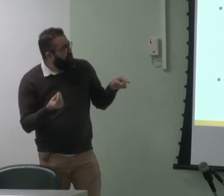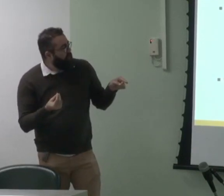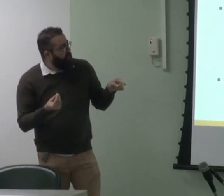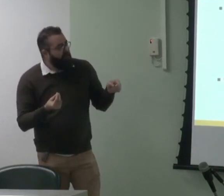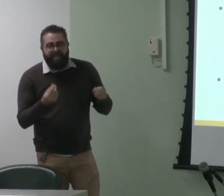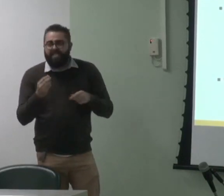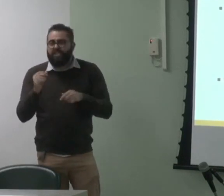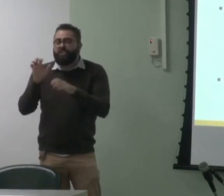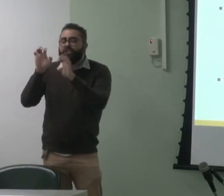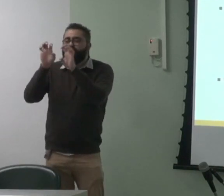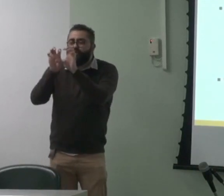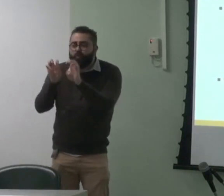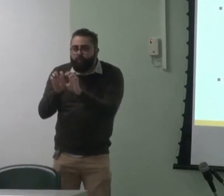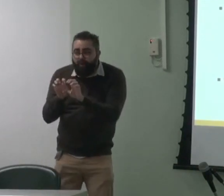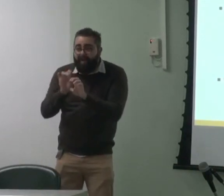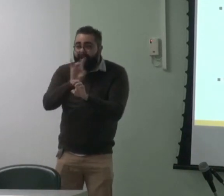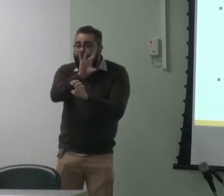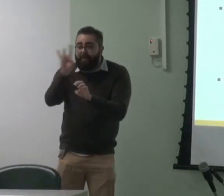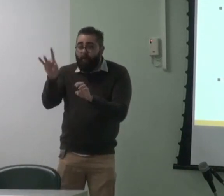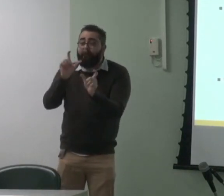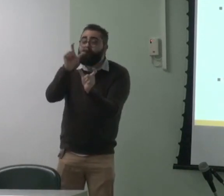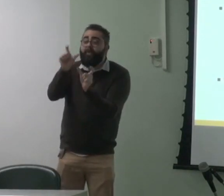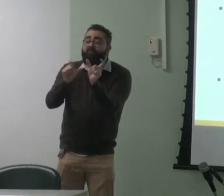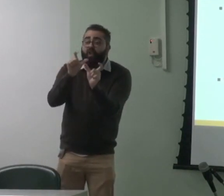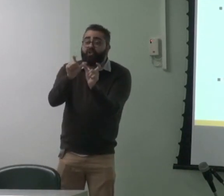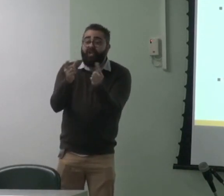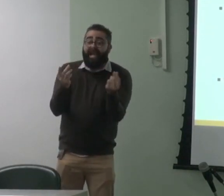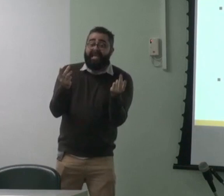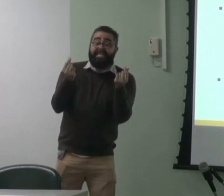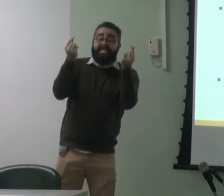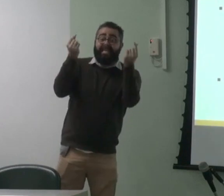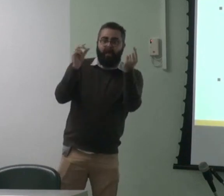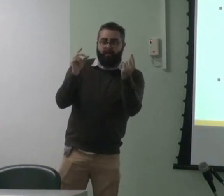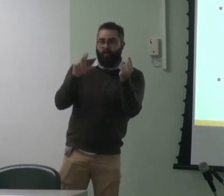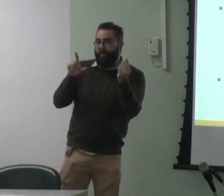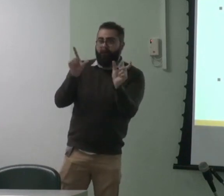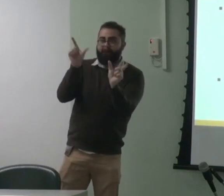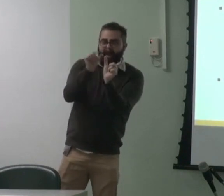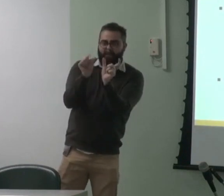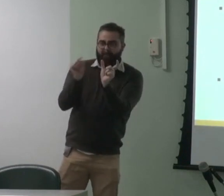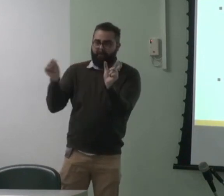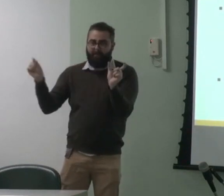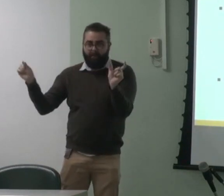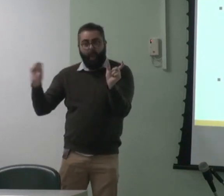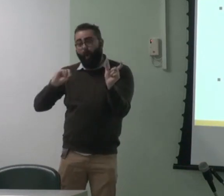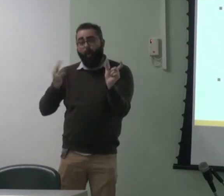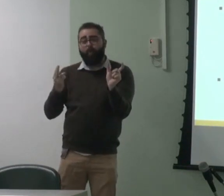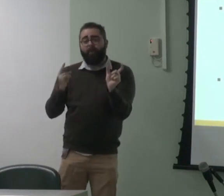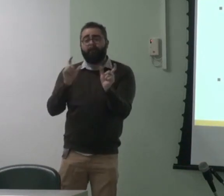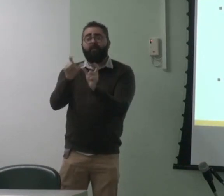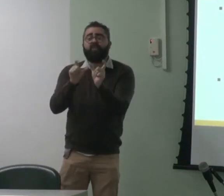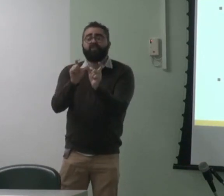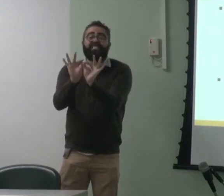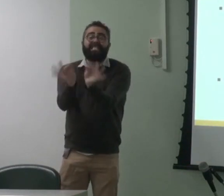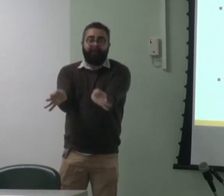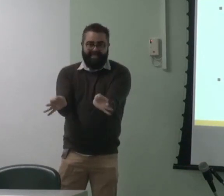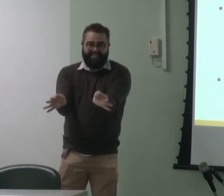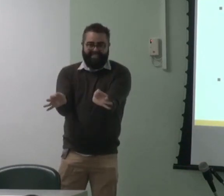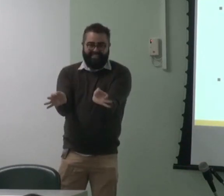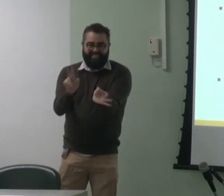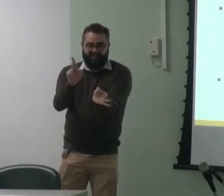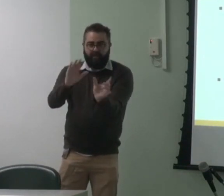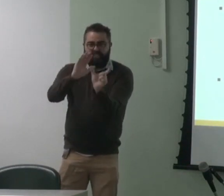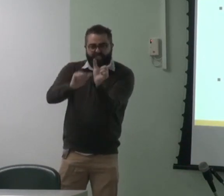morphological richness. So the assumption is that morphologically complex languages will have more diverse sets of word forms.